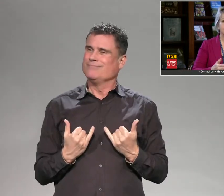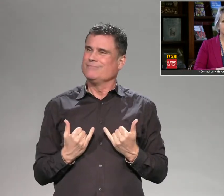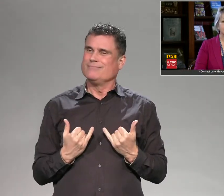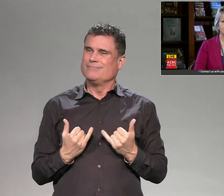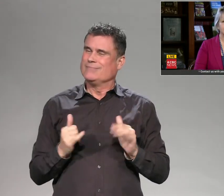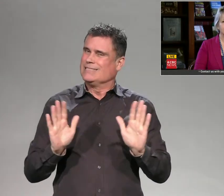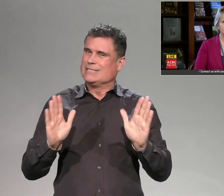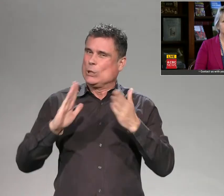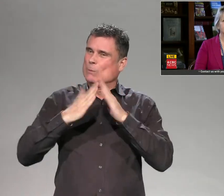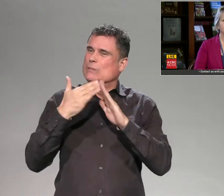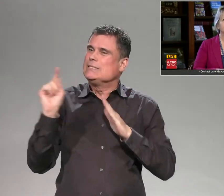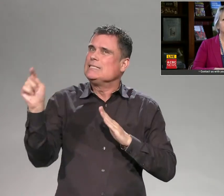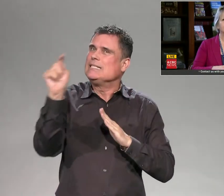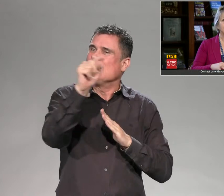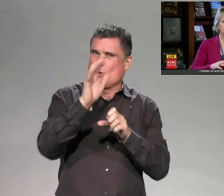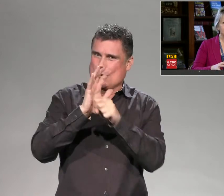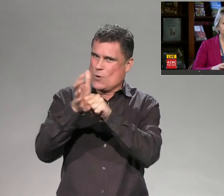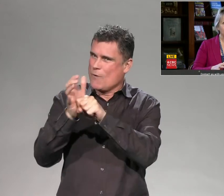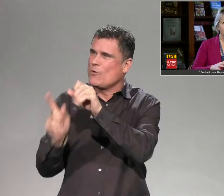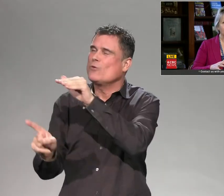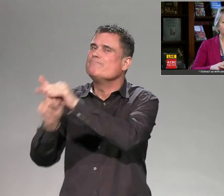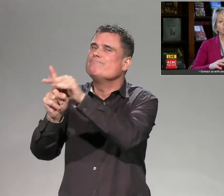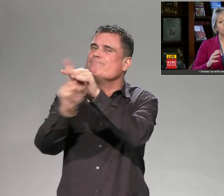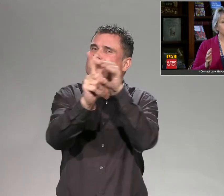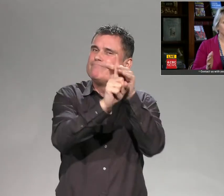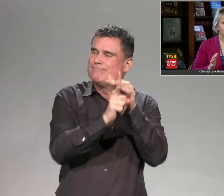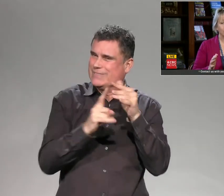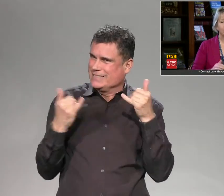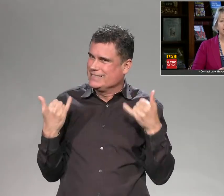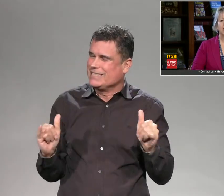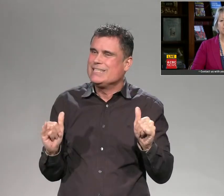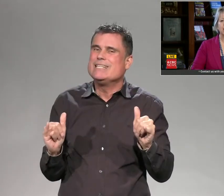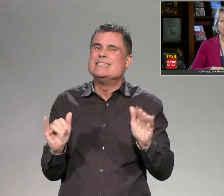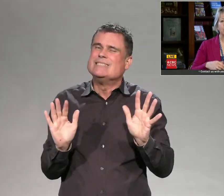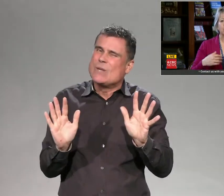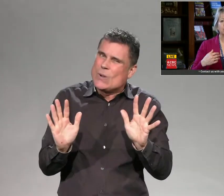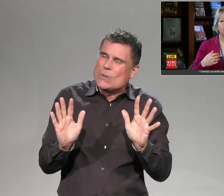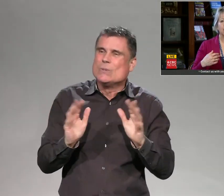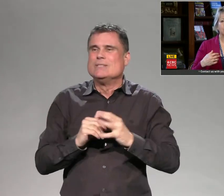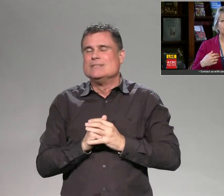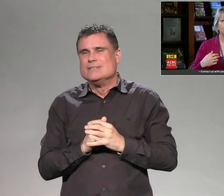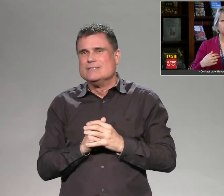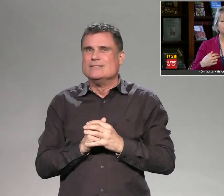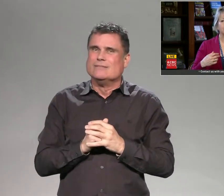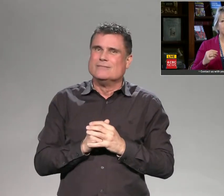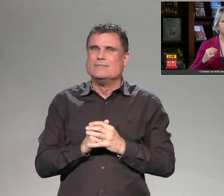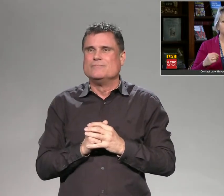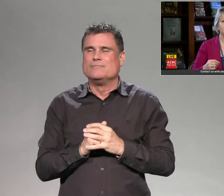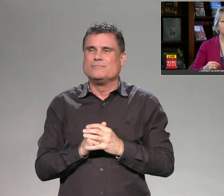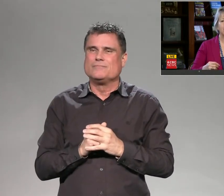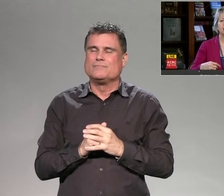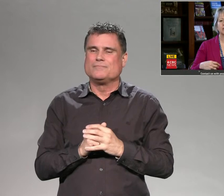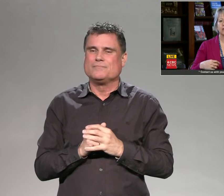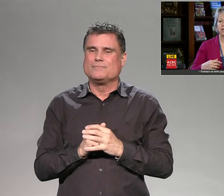that vaccination doesn't necessarily, or at least we're learning, it may not prevent you from